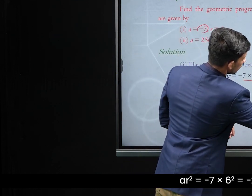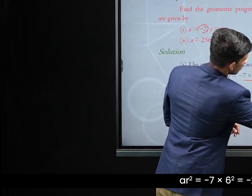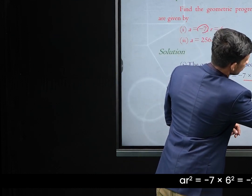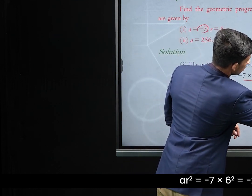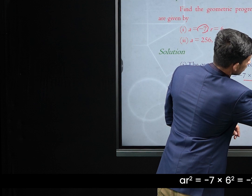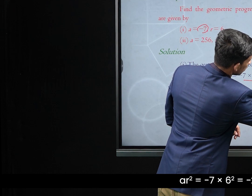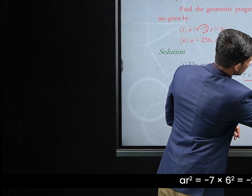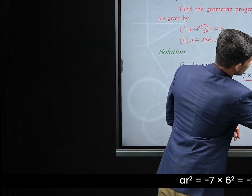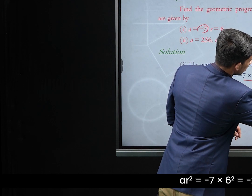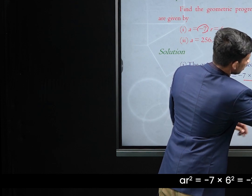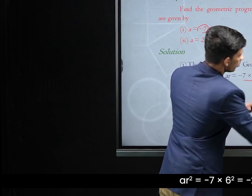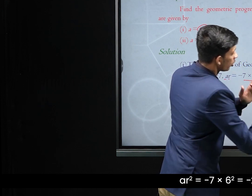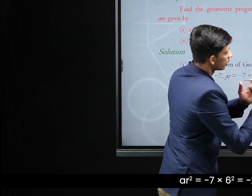which is equal to minus 252.